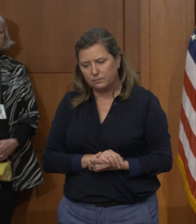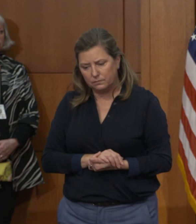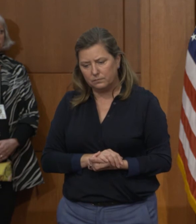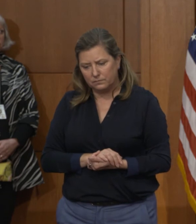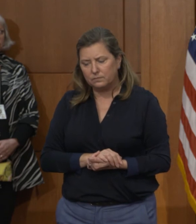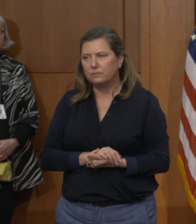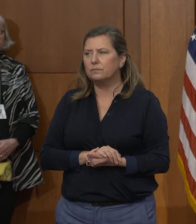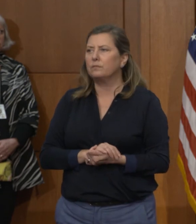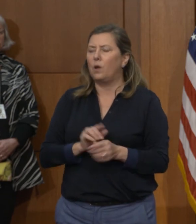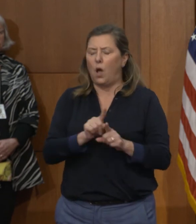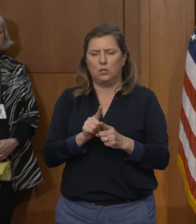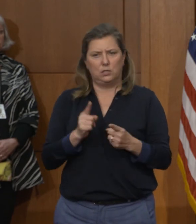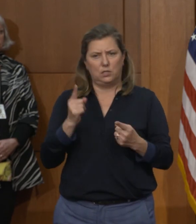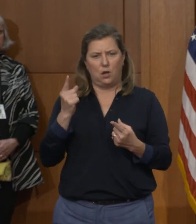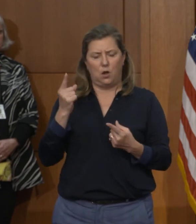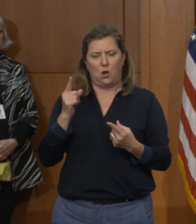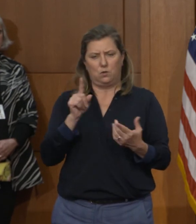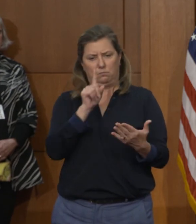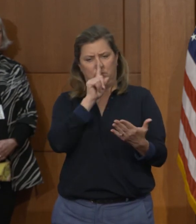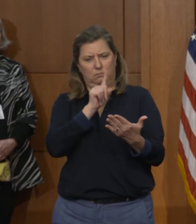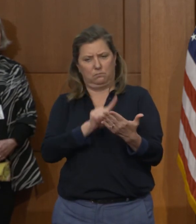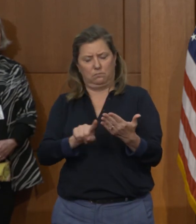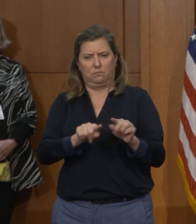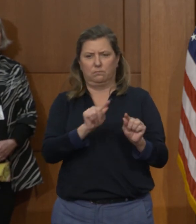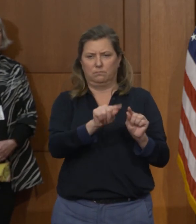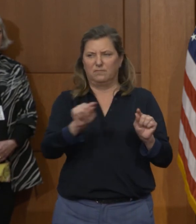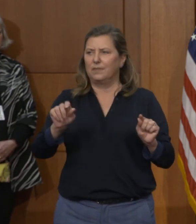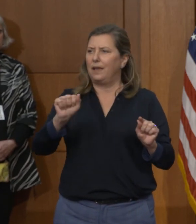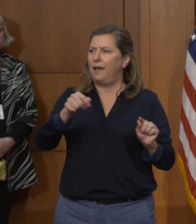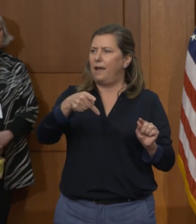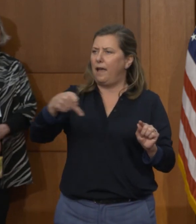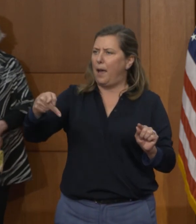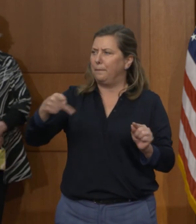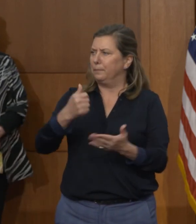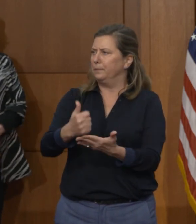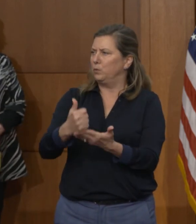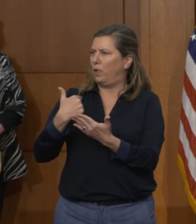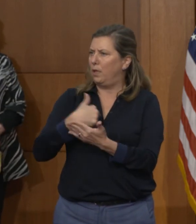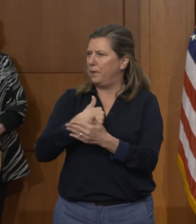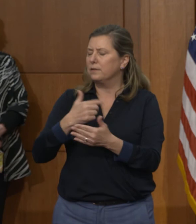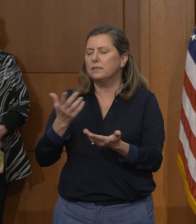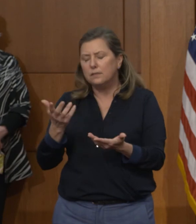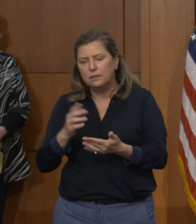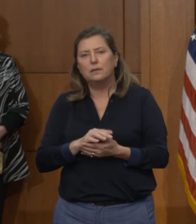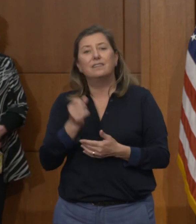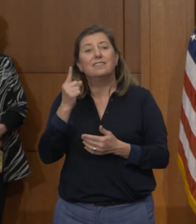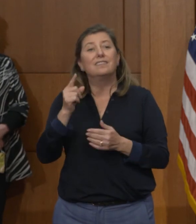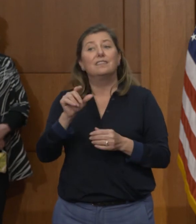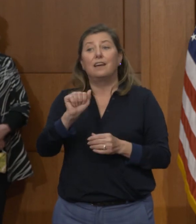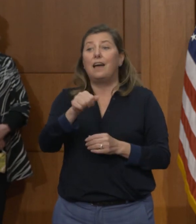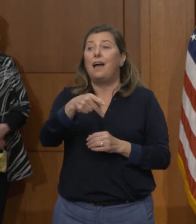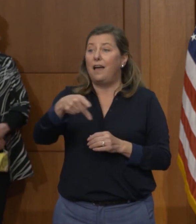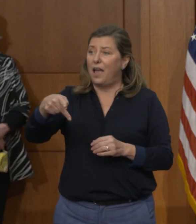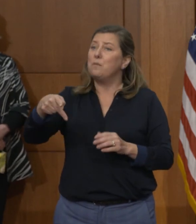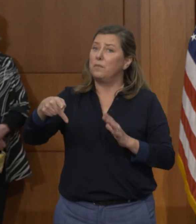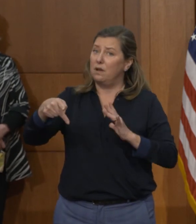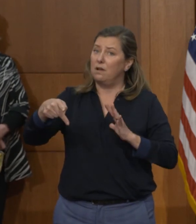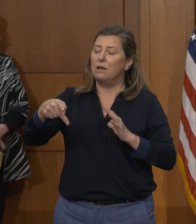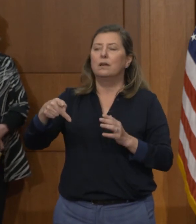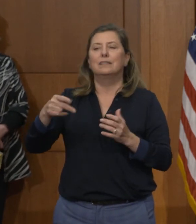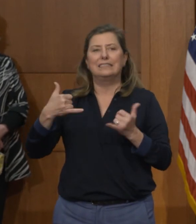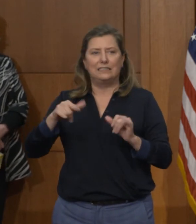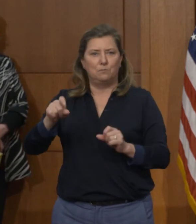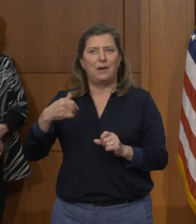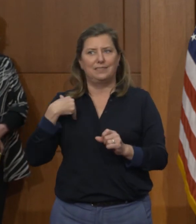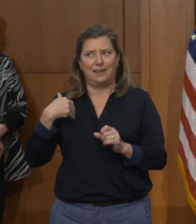apps to help us in that process. I would point out that even with those apps, however, we will still